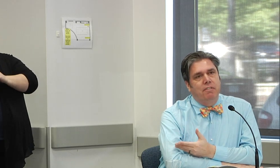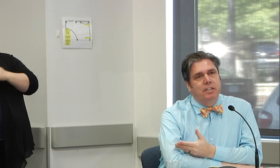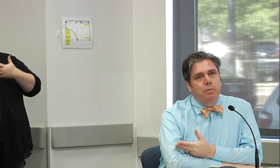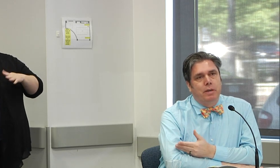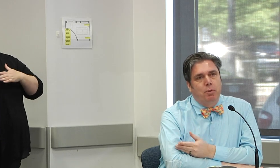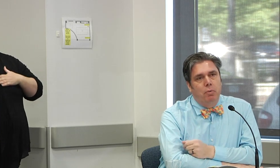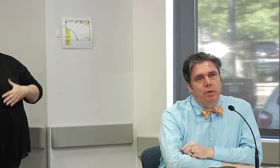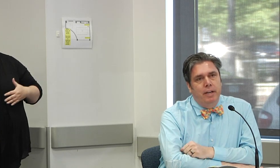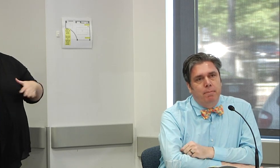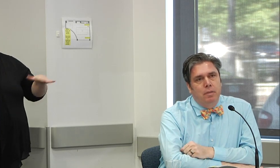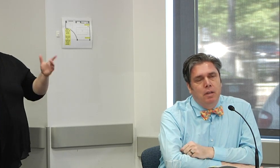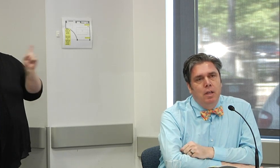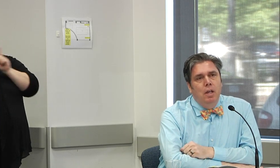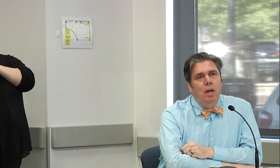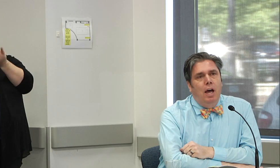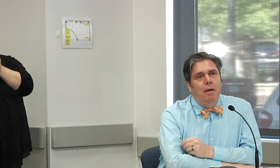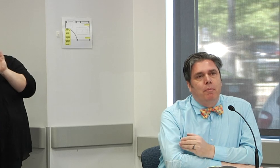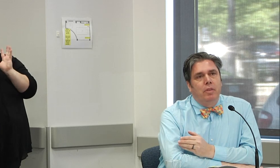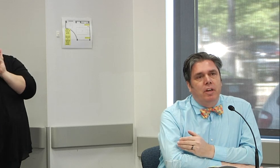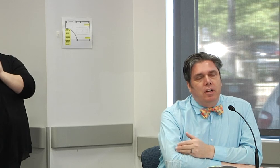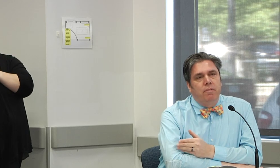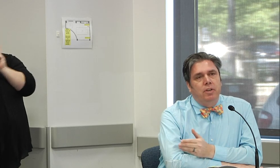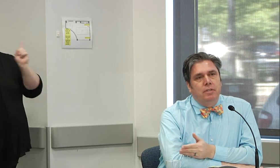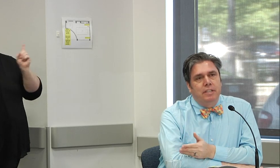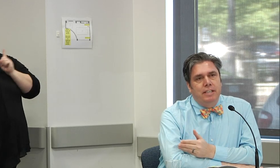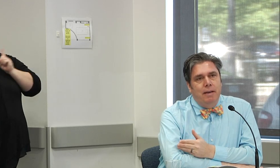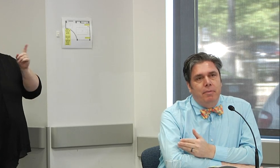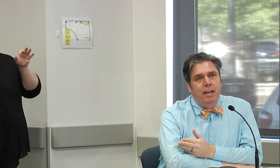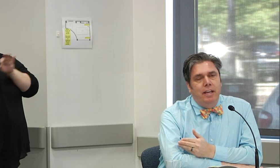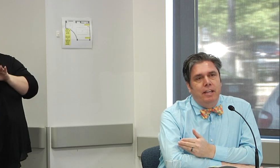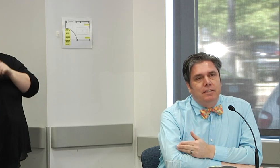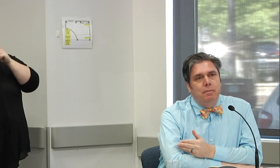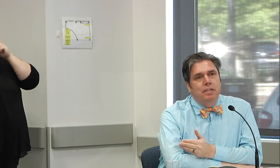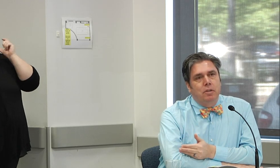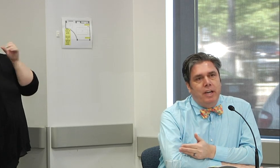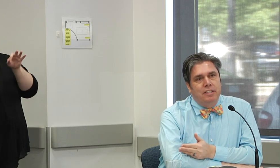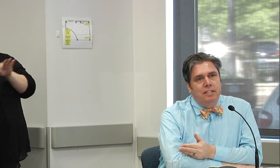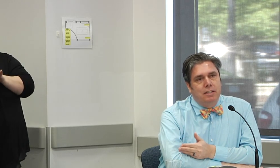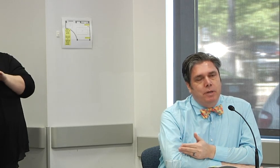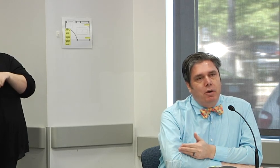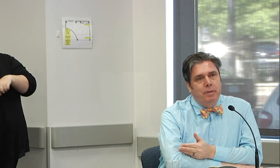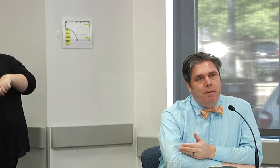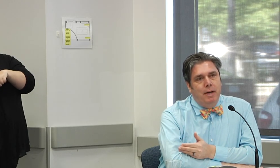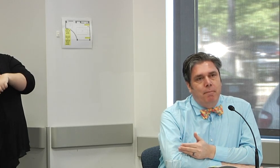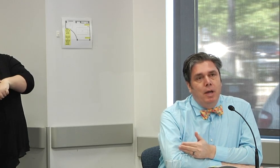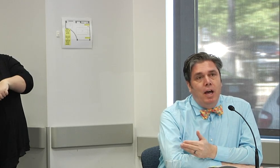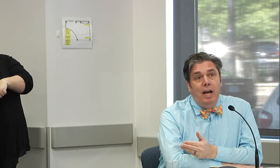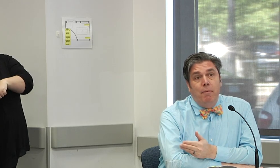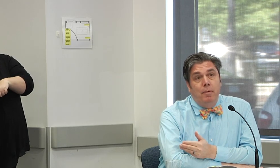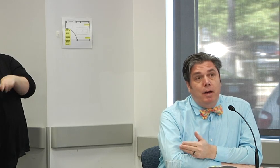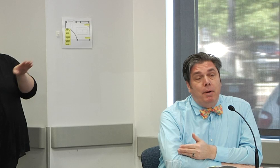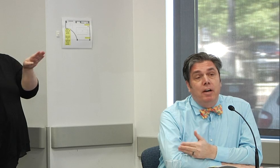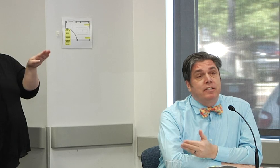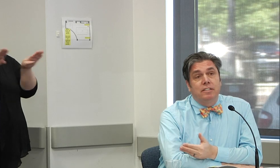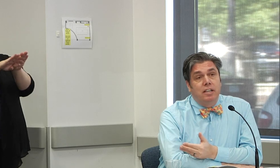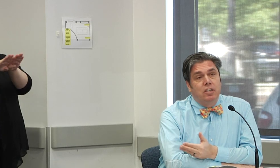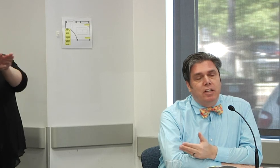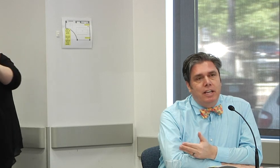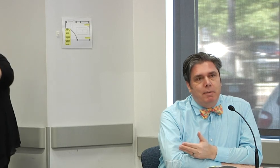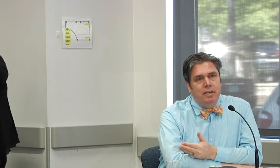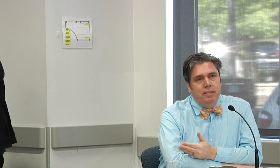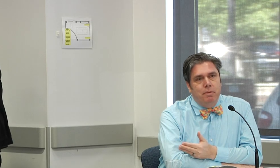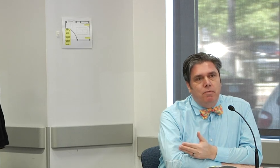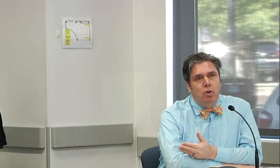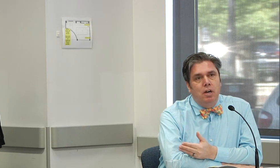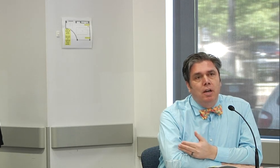coverings when appropriate. The curfew is an attempt that in some of these locations, as we open them up, a bar isn't going to look like a bar